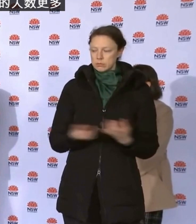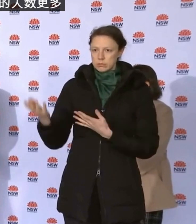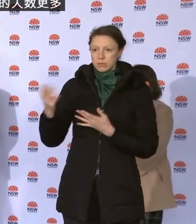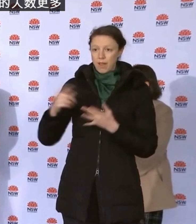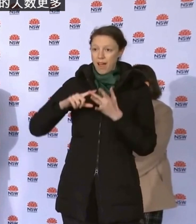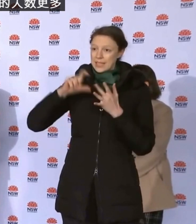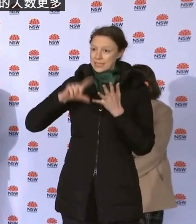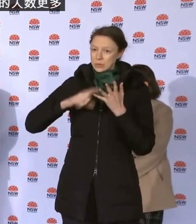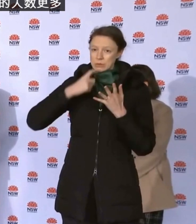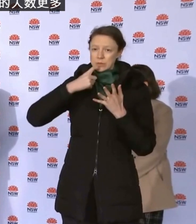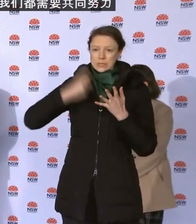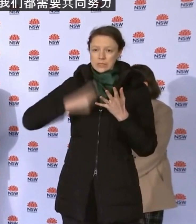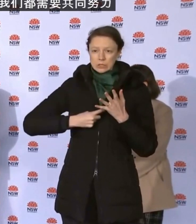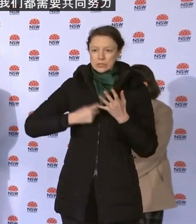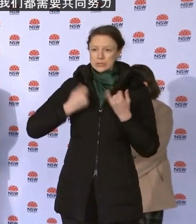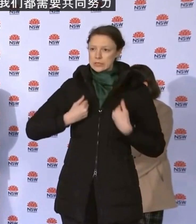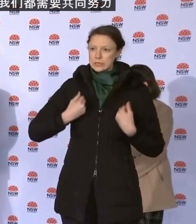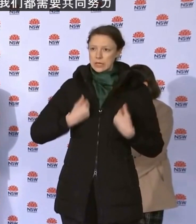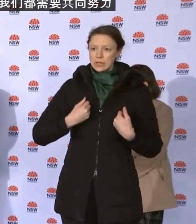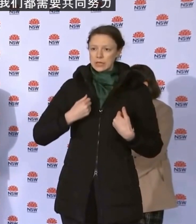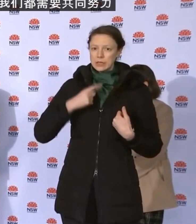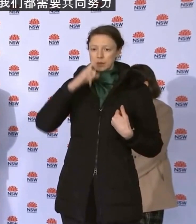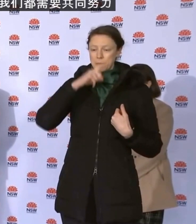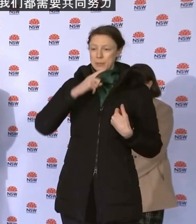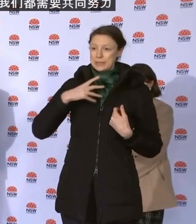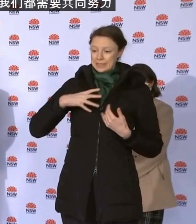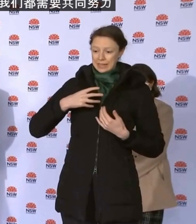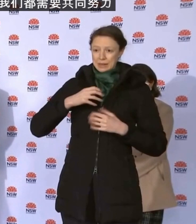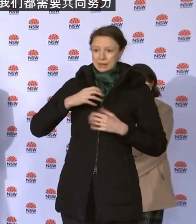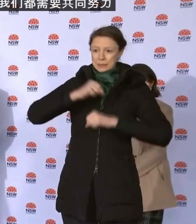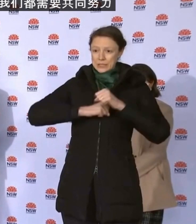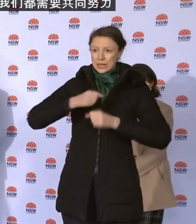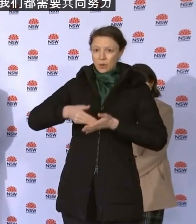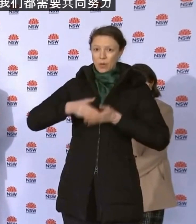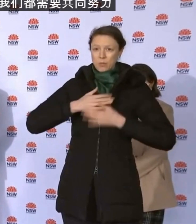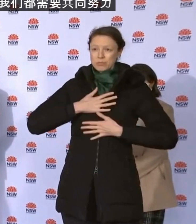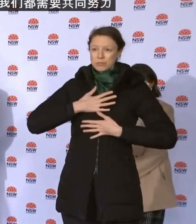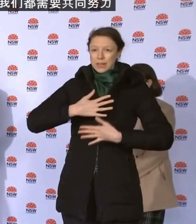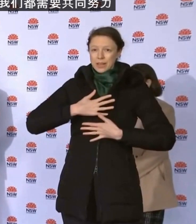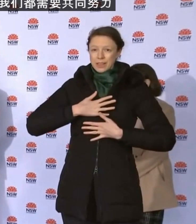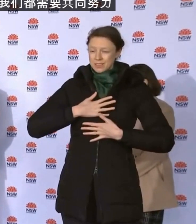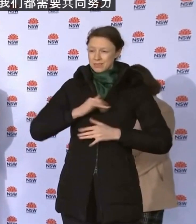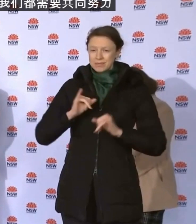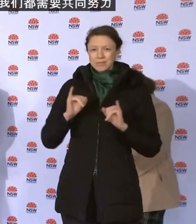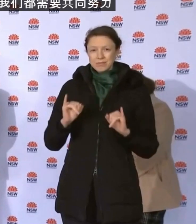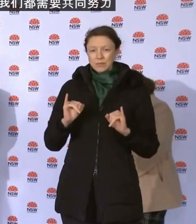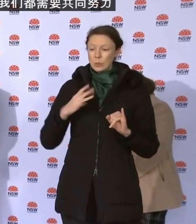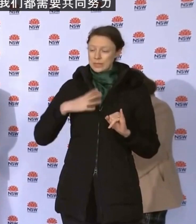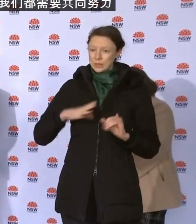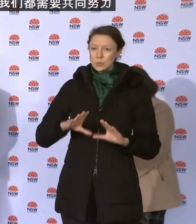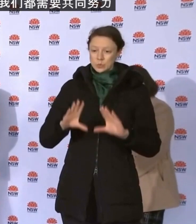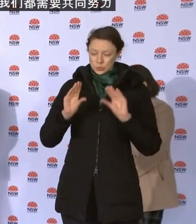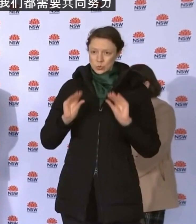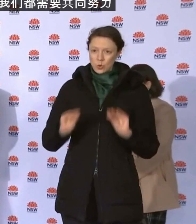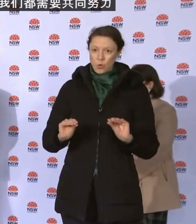ventilators. We have to stop the spread of COVID. To do this,